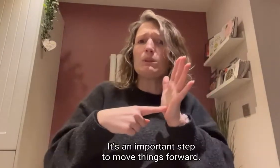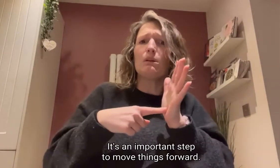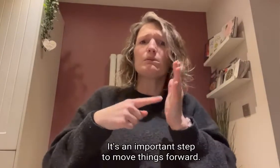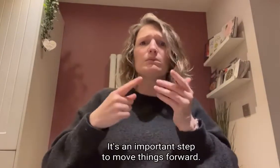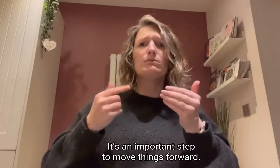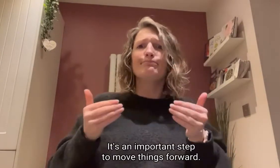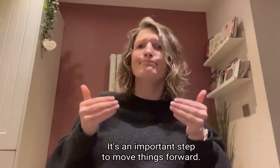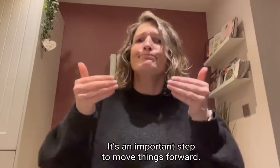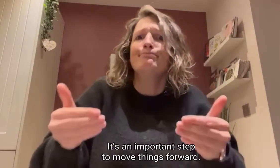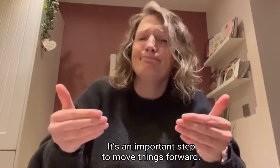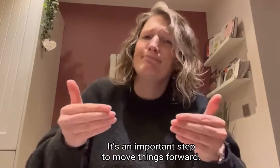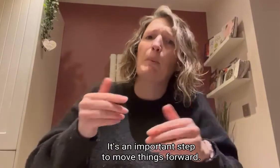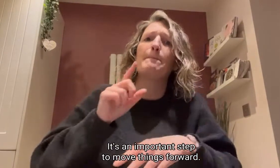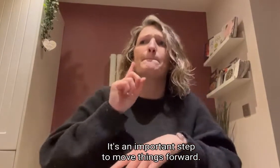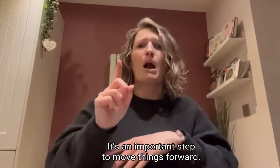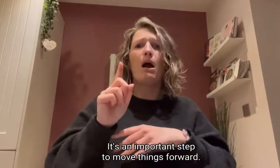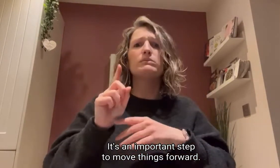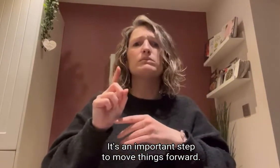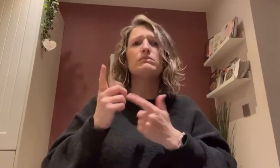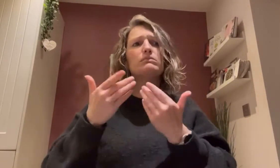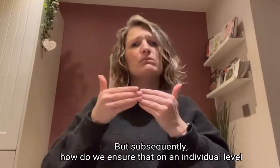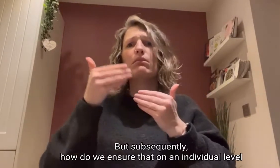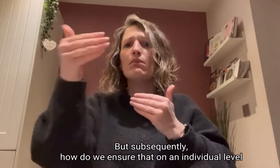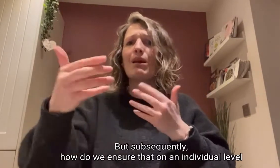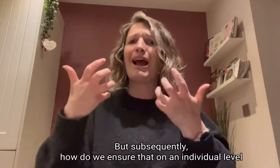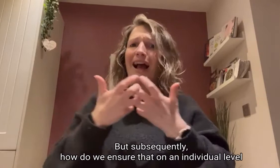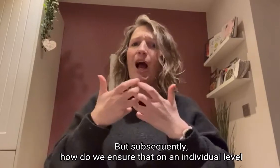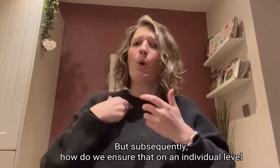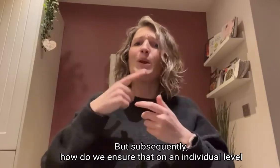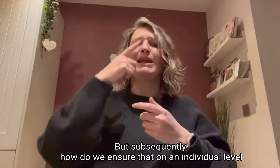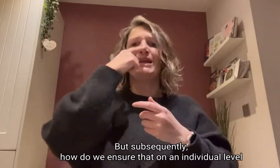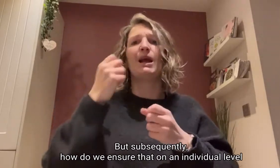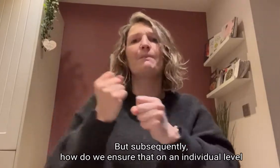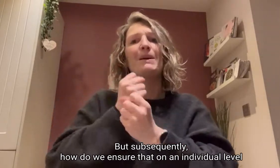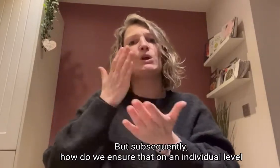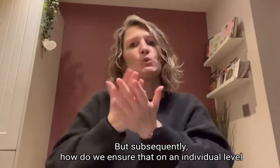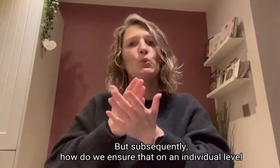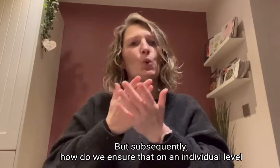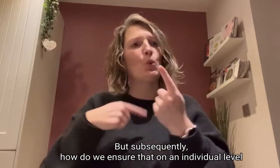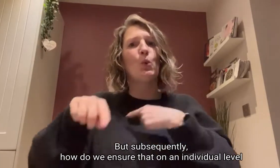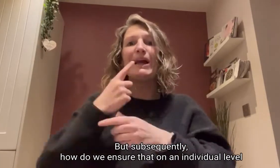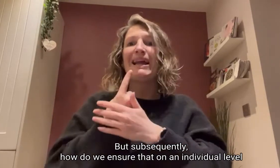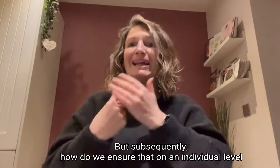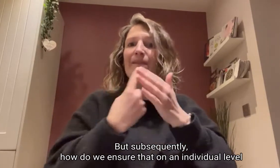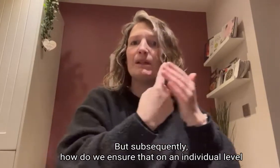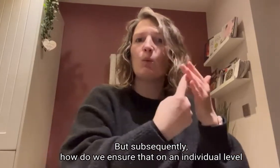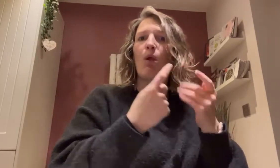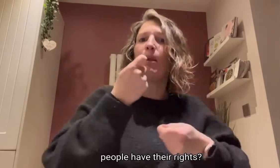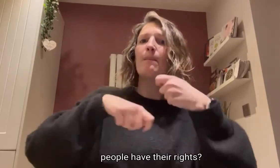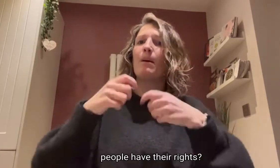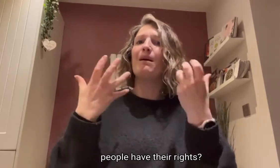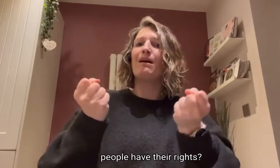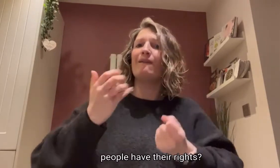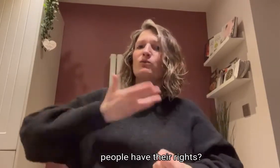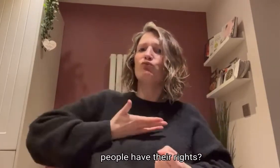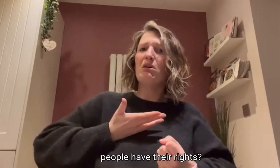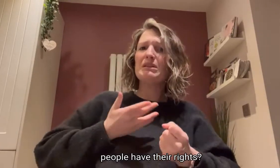an important step to move things forward. But subsequently, how do we ensure that on an individual level, people have their rights?